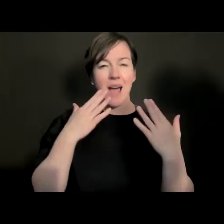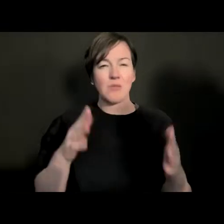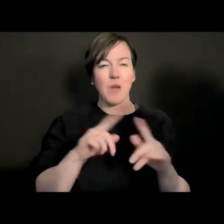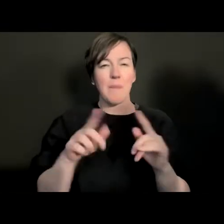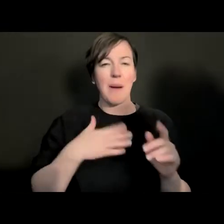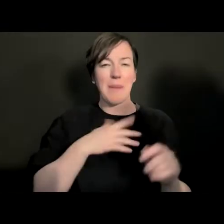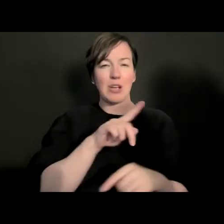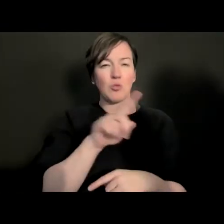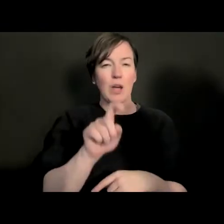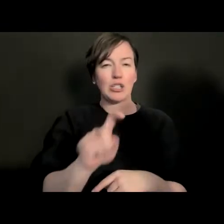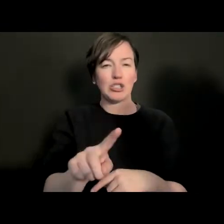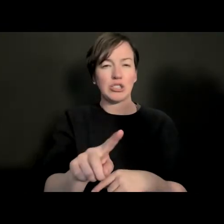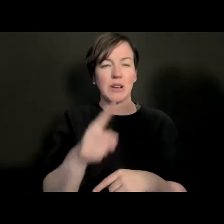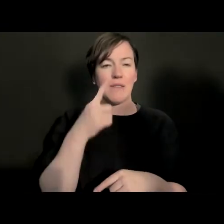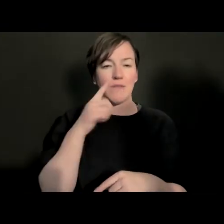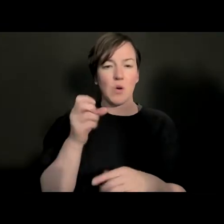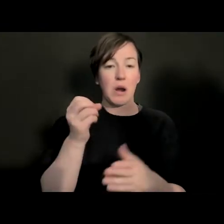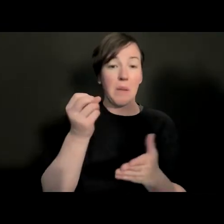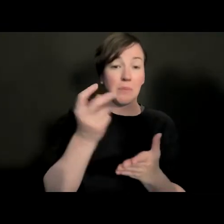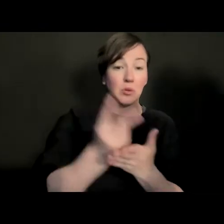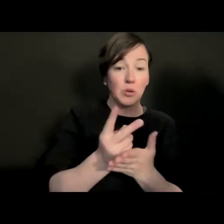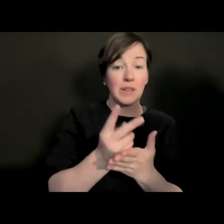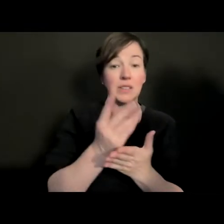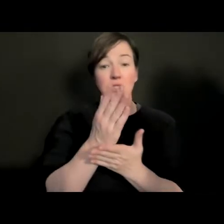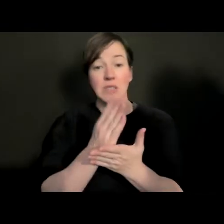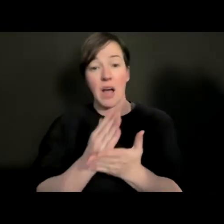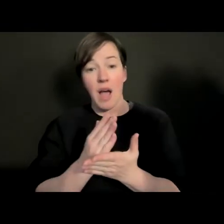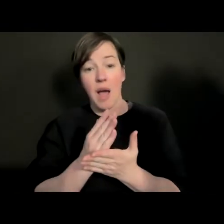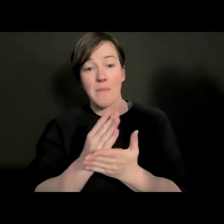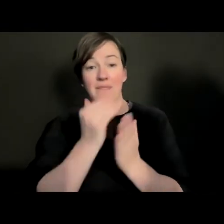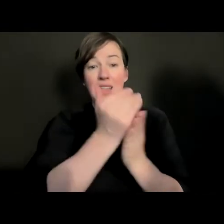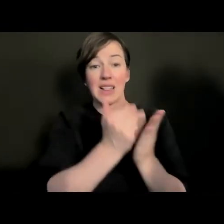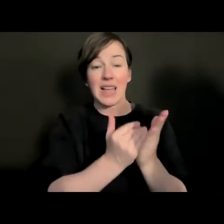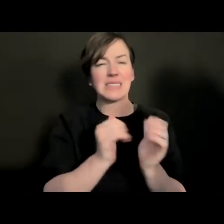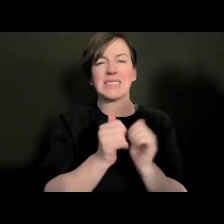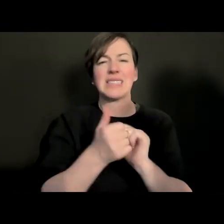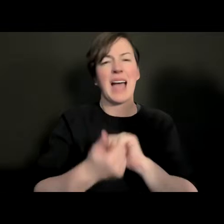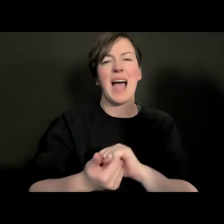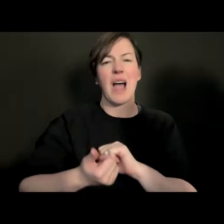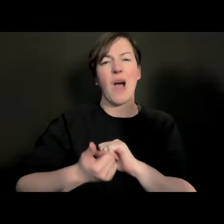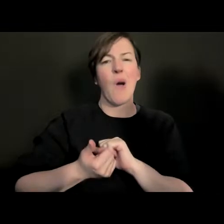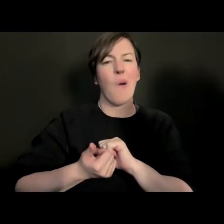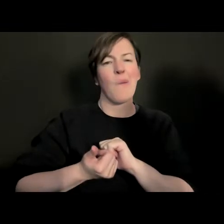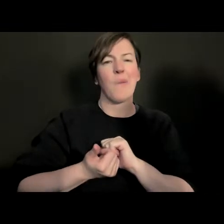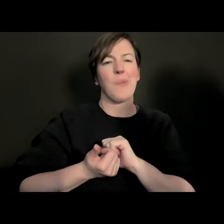in terms of approving certain lessons, like how